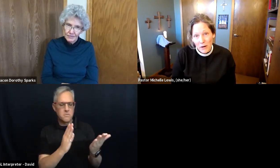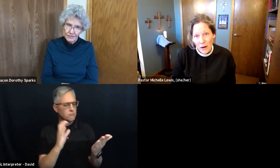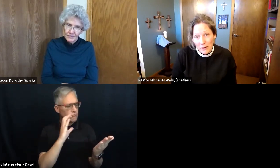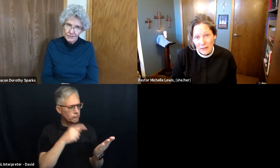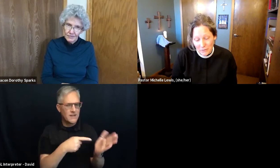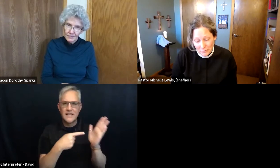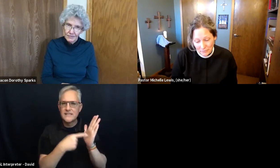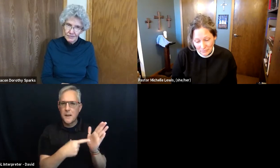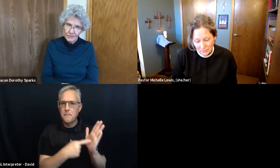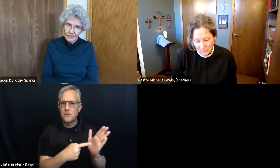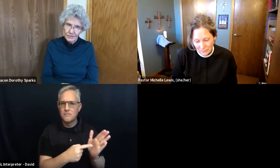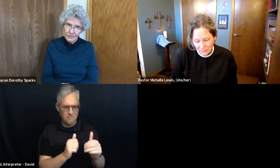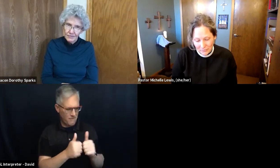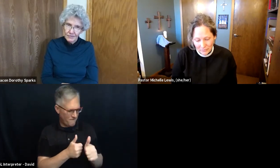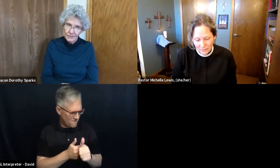For how we live.